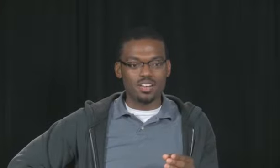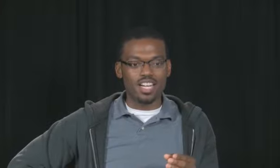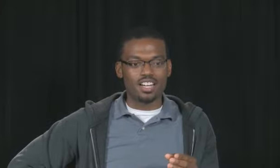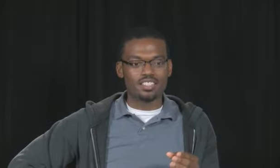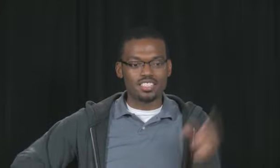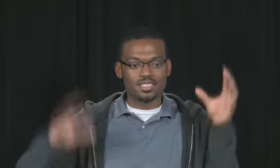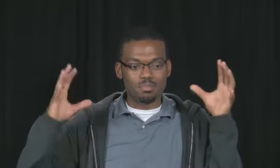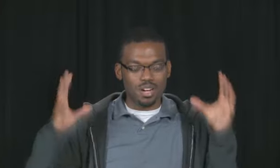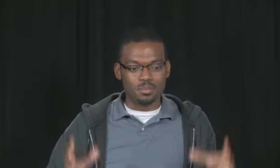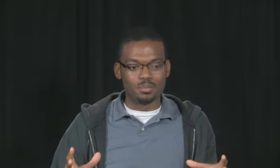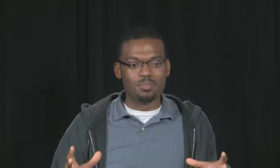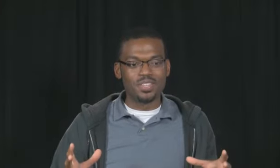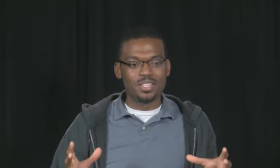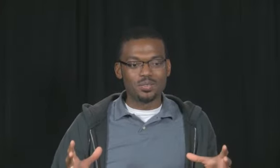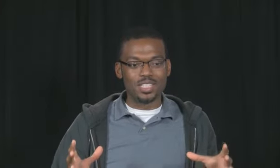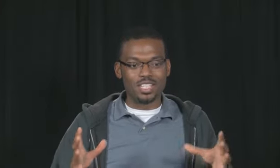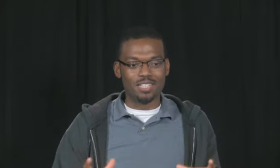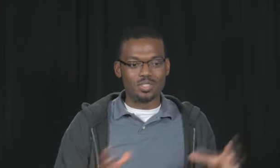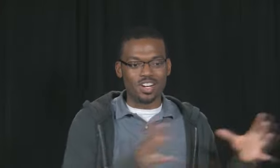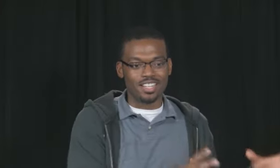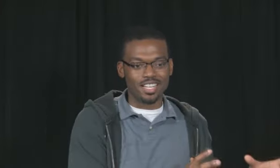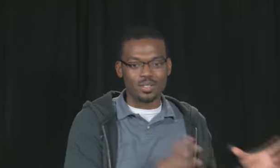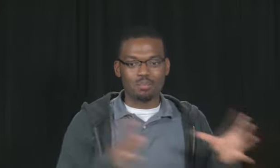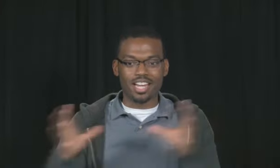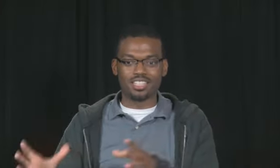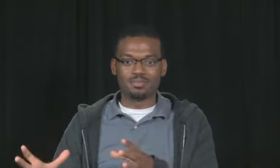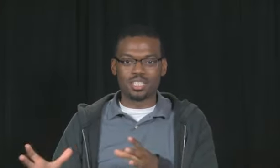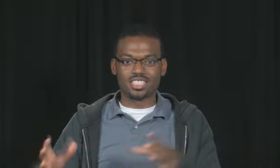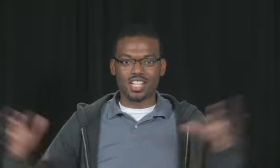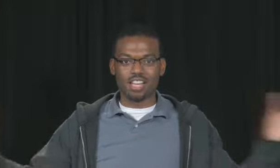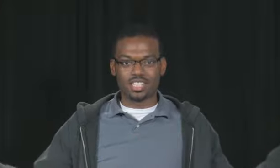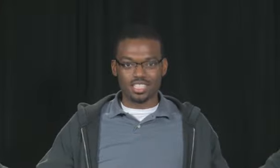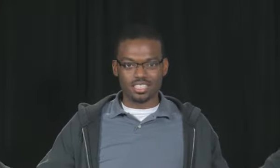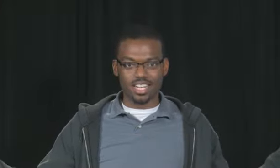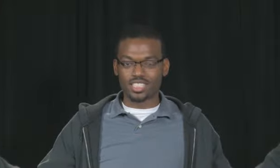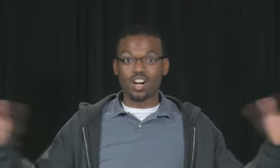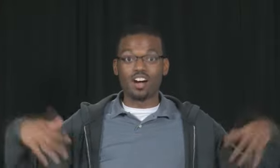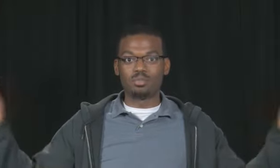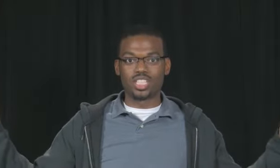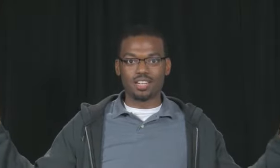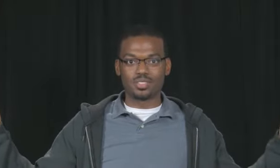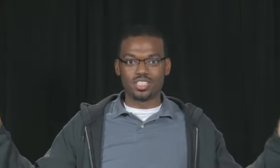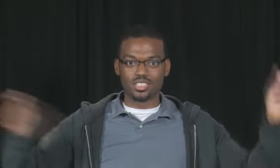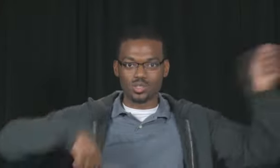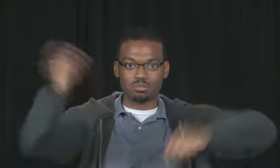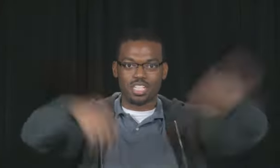right now, this is the problem when you leave drawing and go to painting, because now you have color, and it's all arbitrary at first. You're just sort of putting